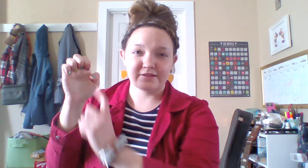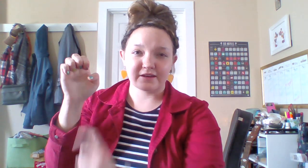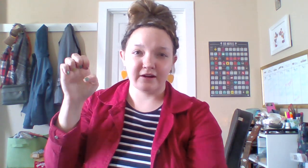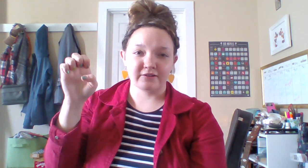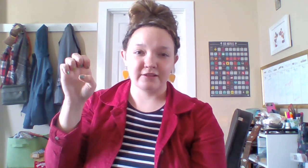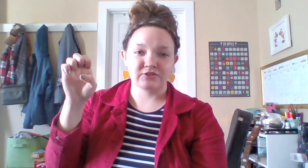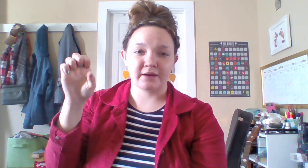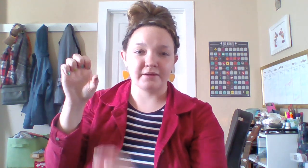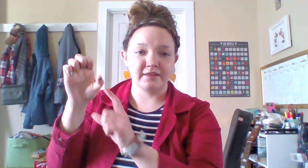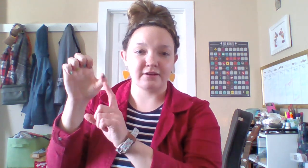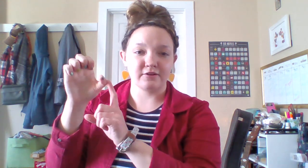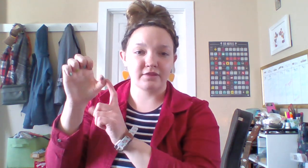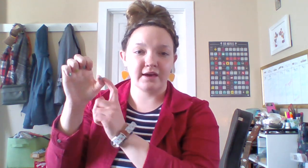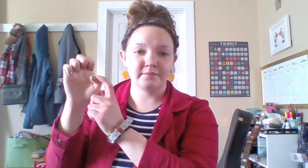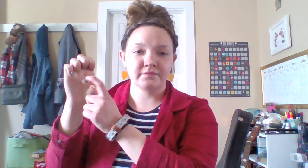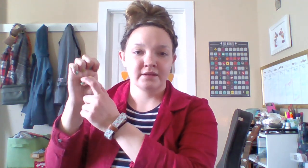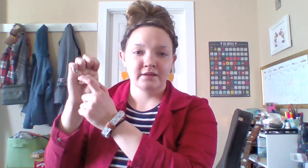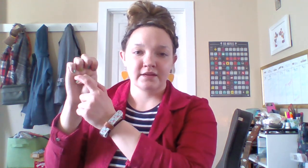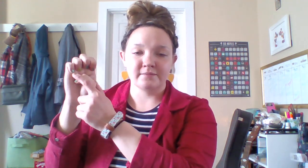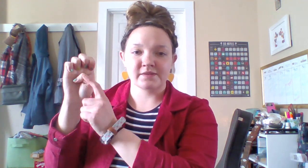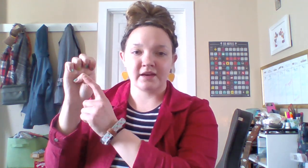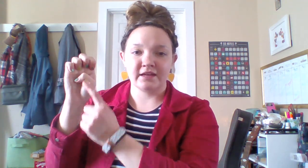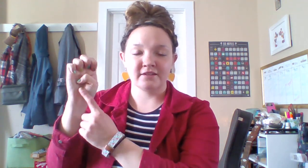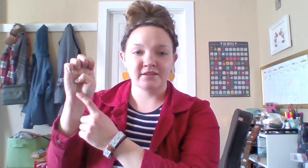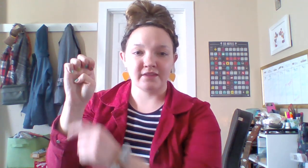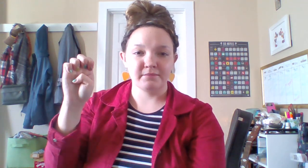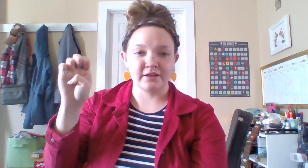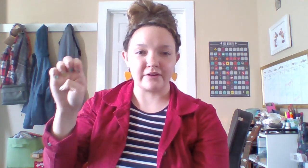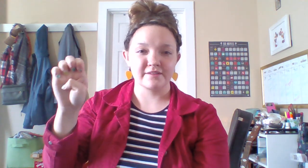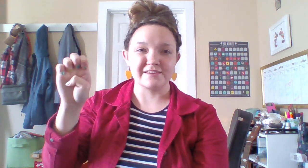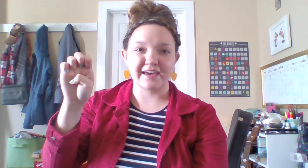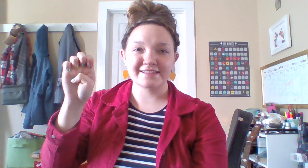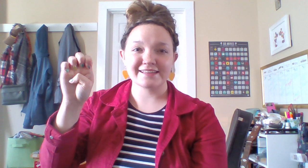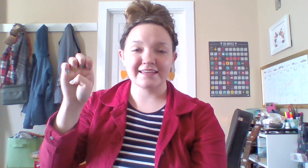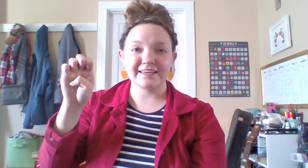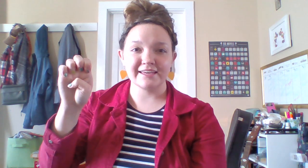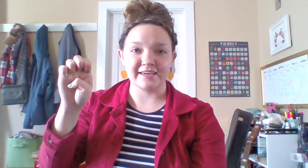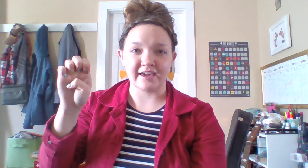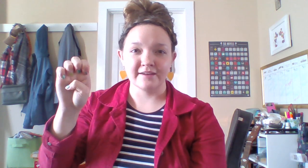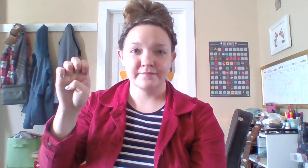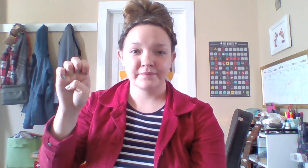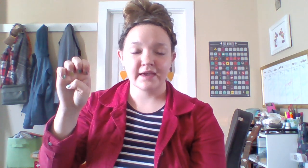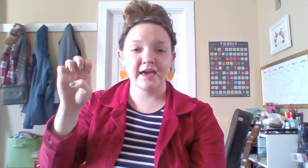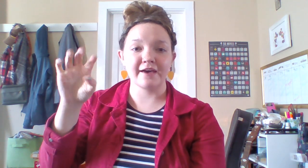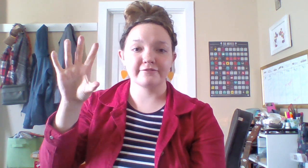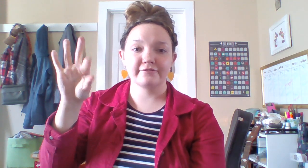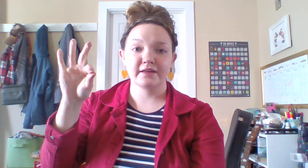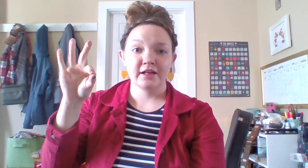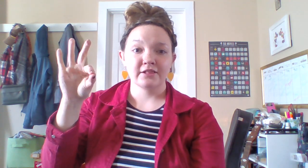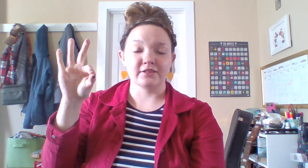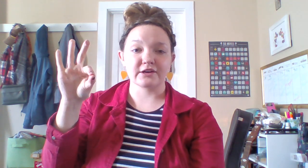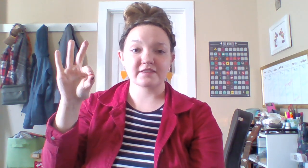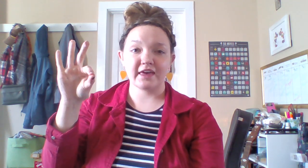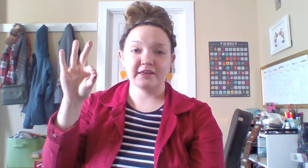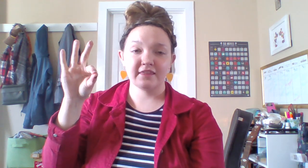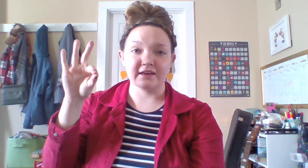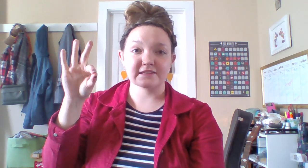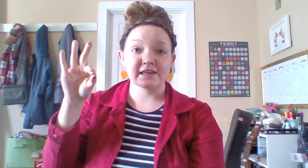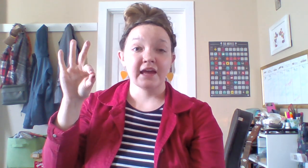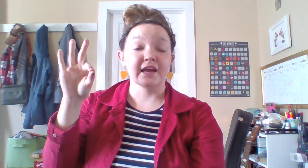are all crunched up, and then your thumb comes on into the middle. So that's E. F looks like this. If